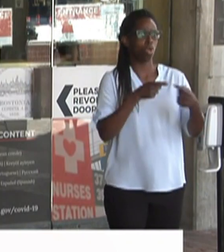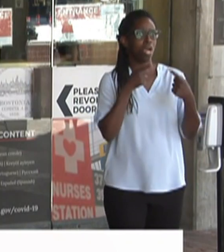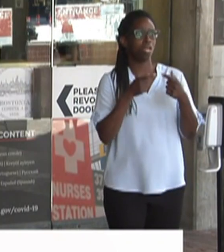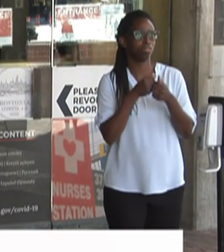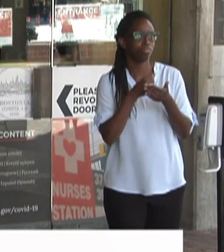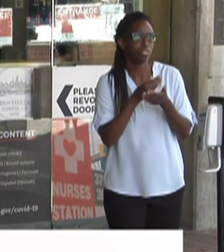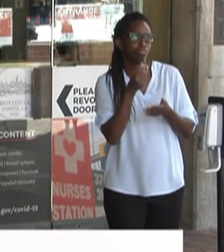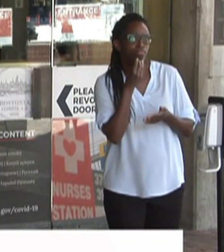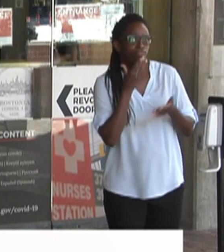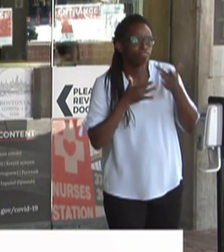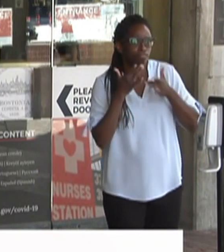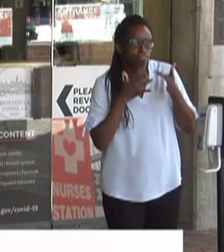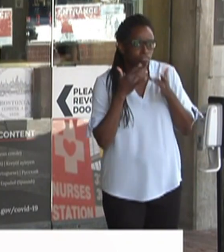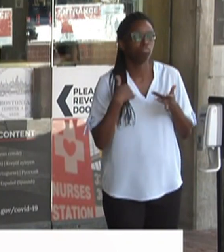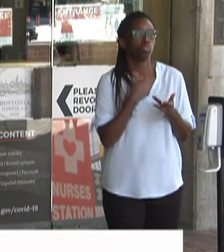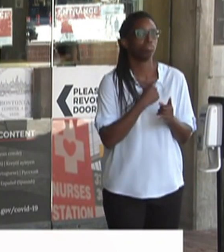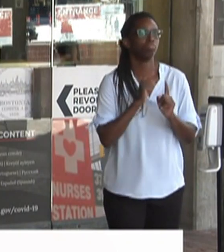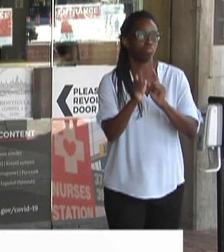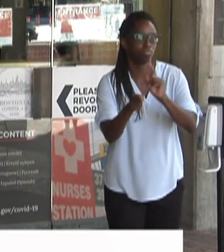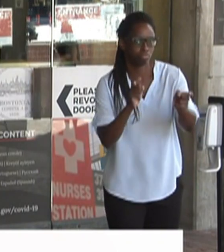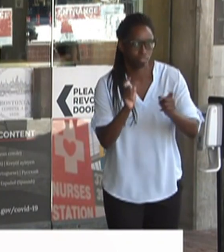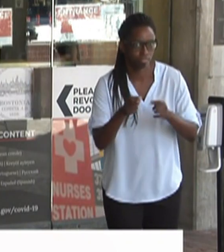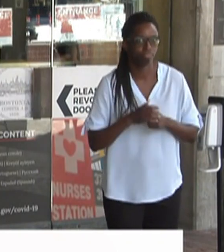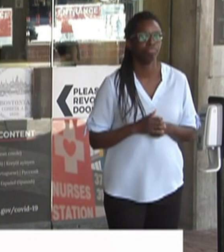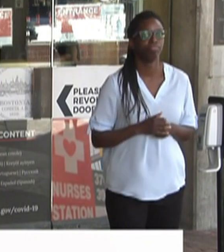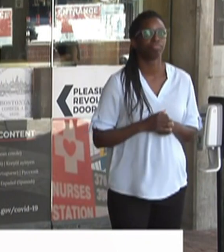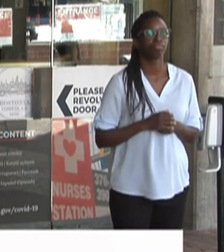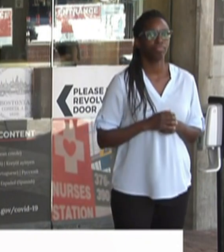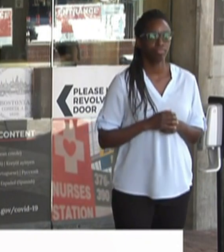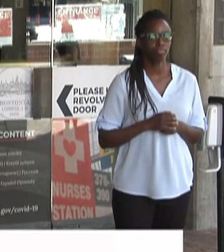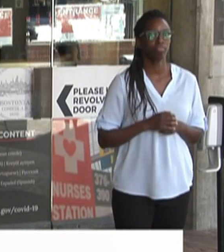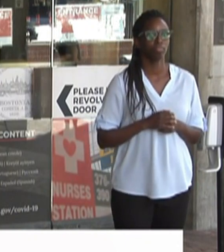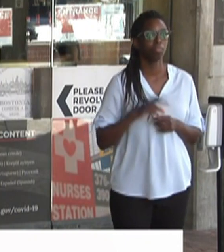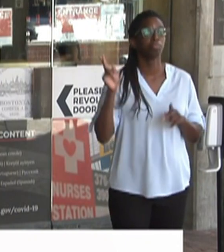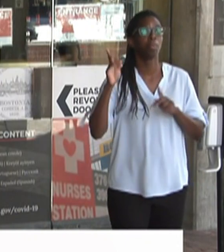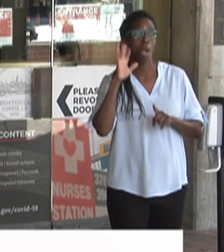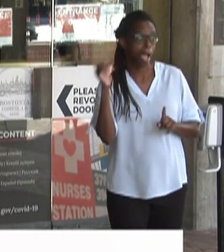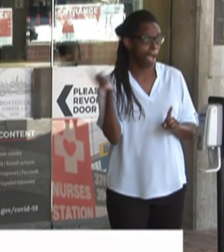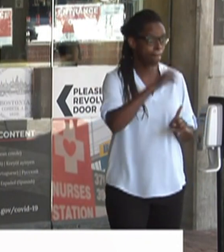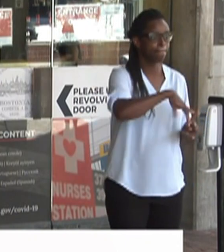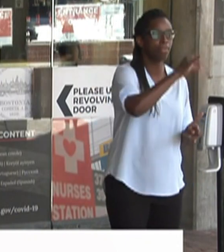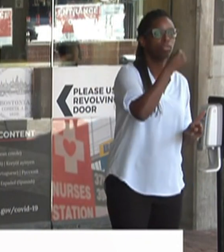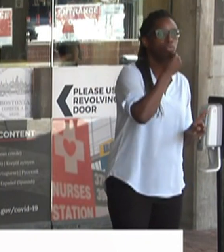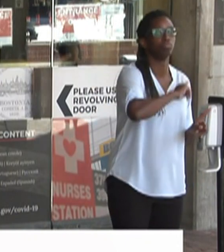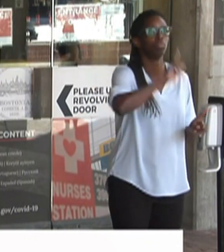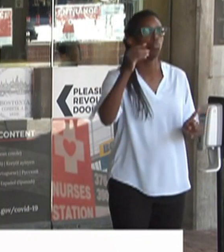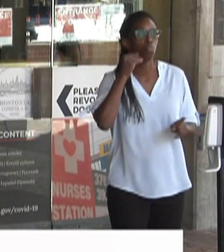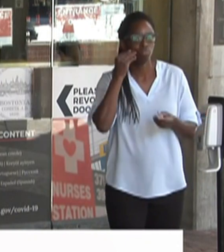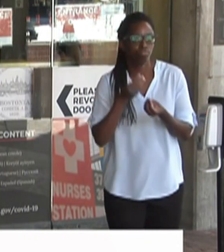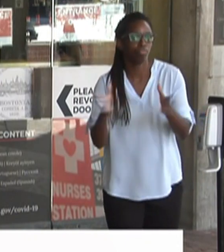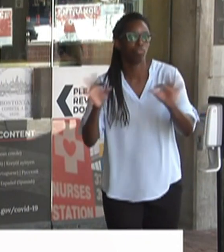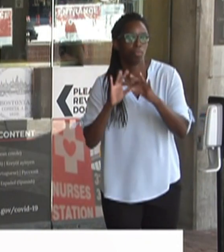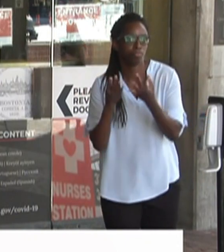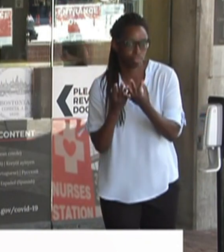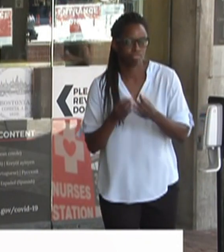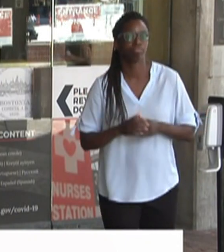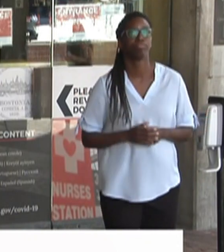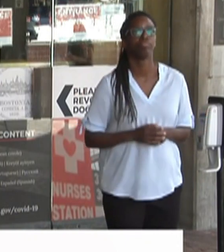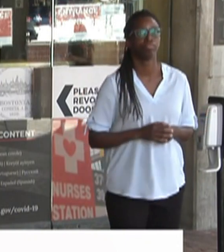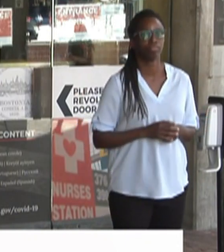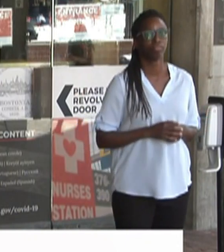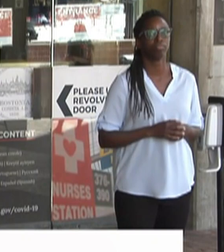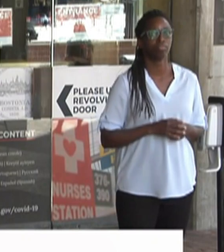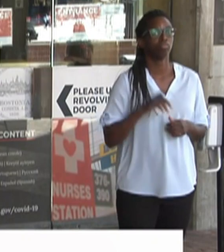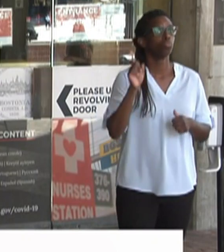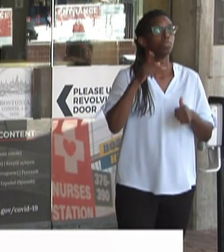sites in partnership with City Fresh Food, Commonwealth Kitchen, Haley House, and the YMCA. City Fresh Food